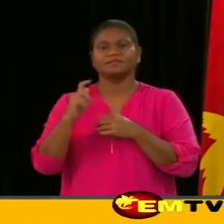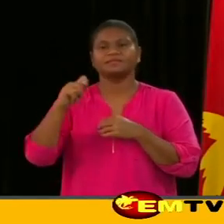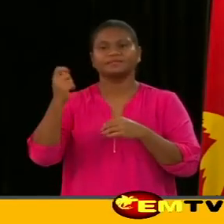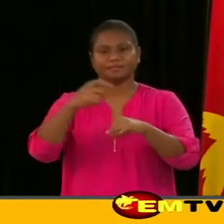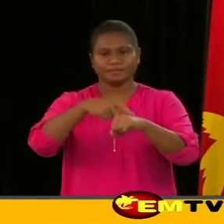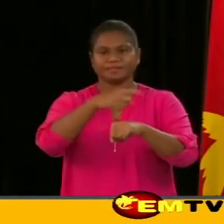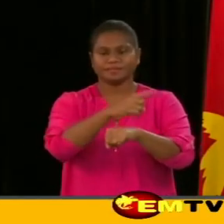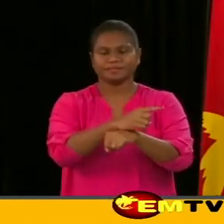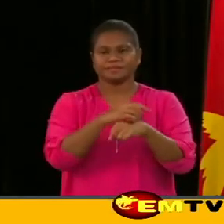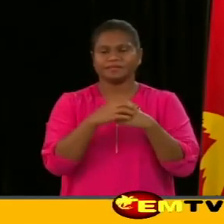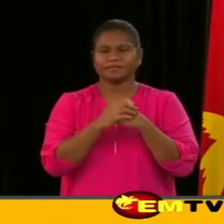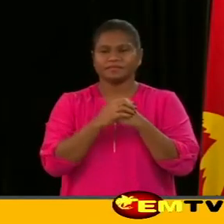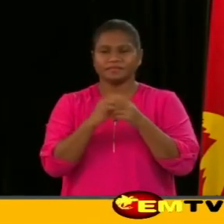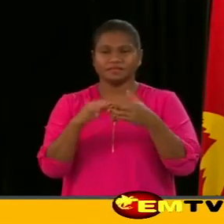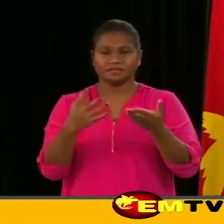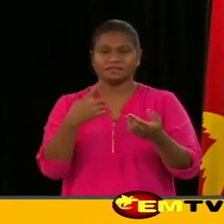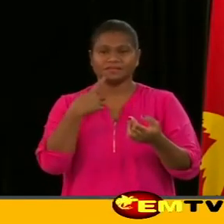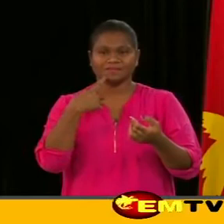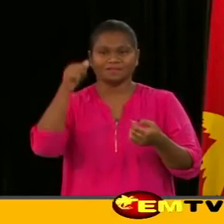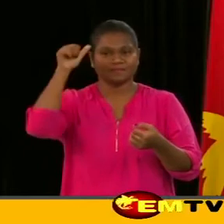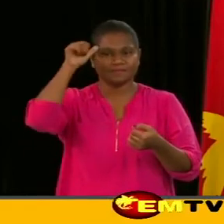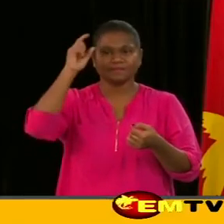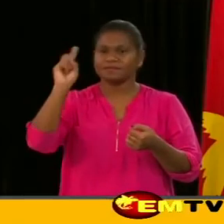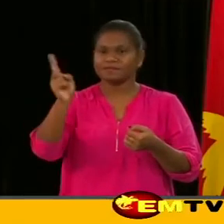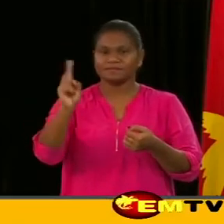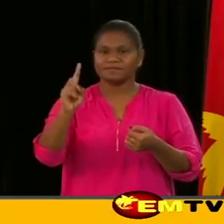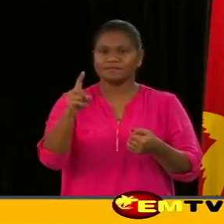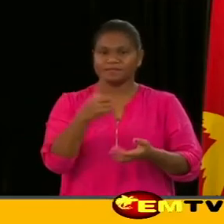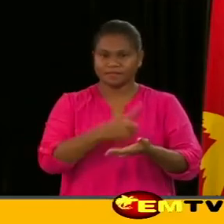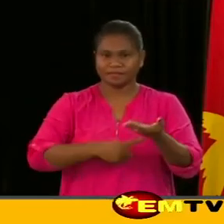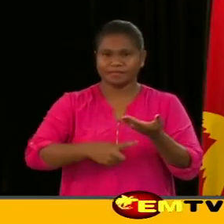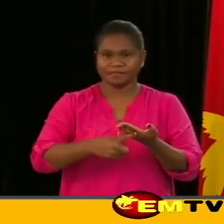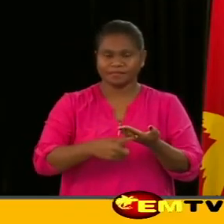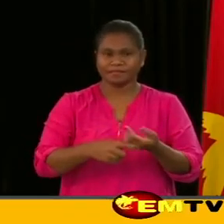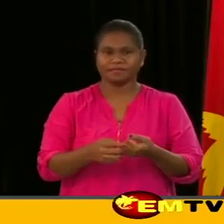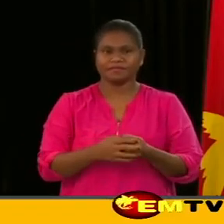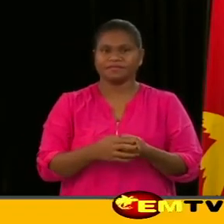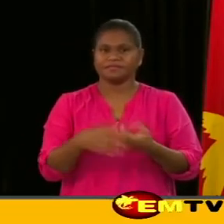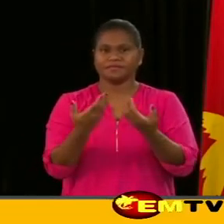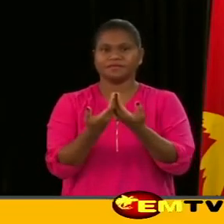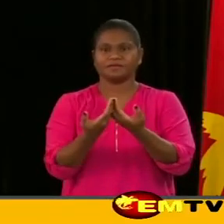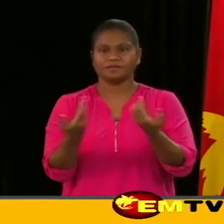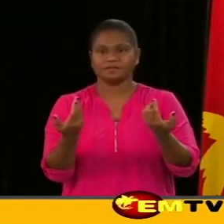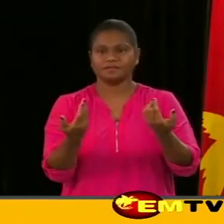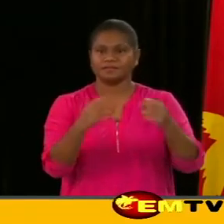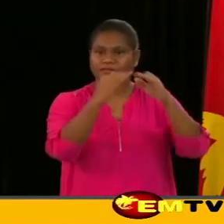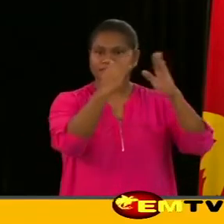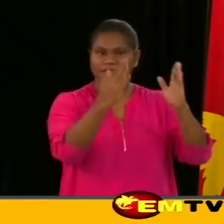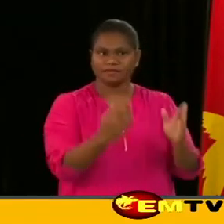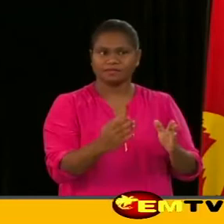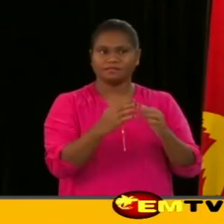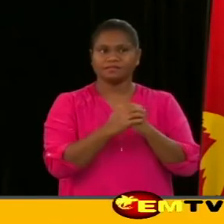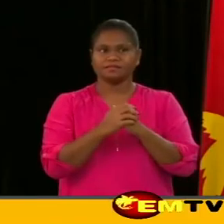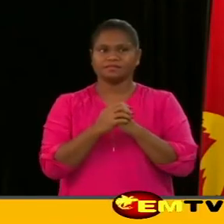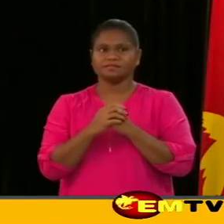week. So this is just to let you know about what's happening relating to isolation facilities. But do know that